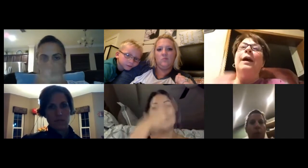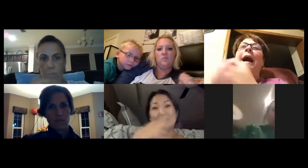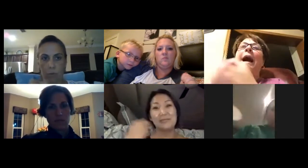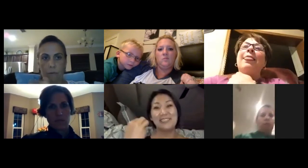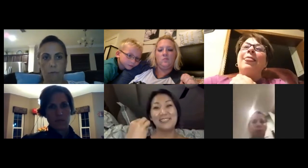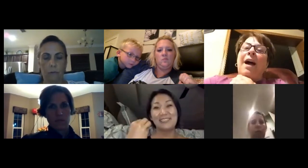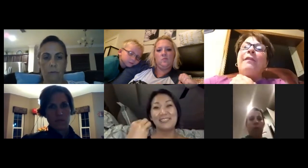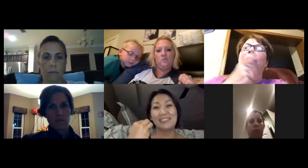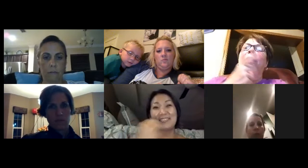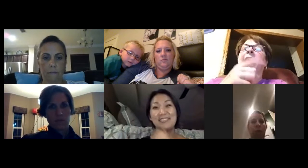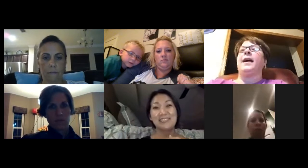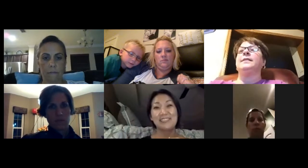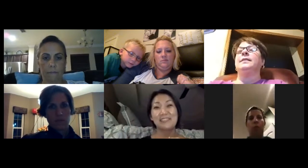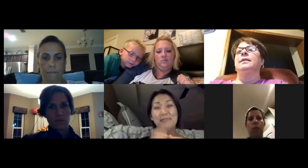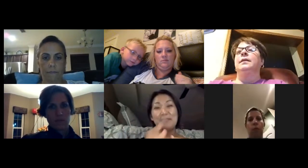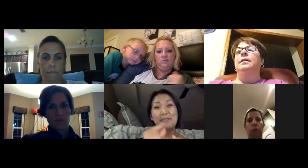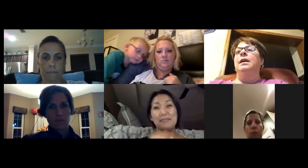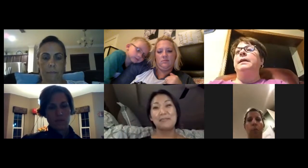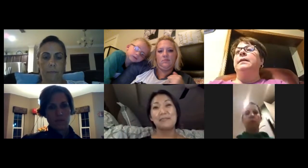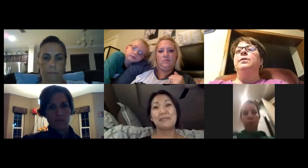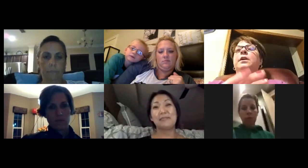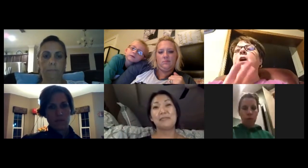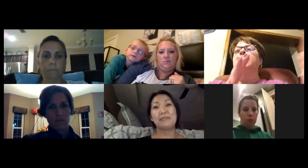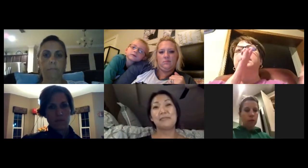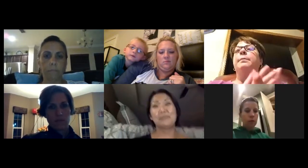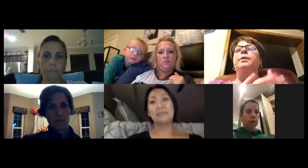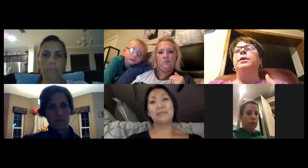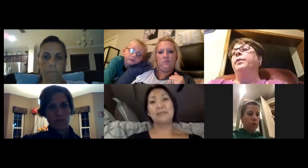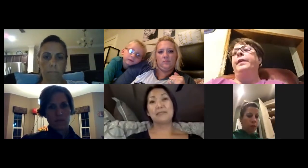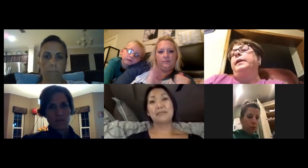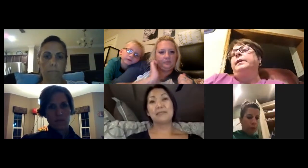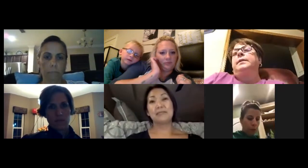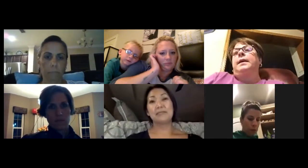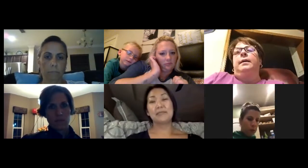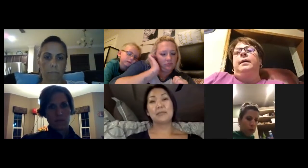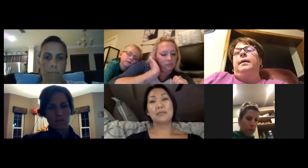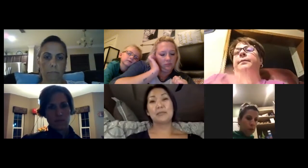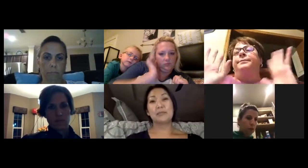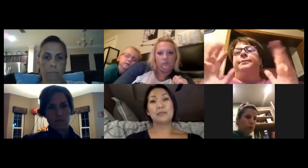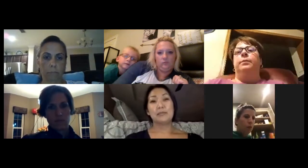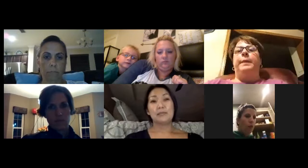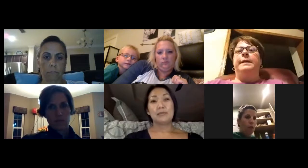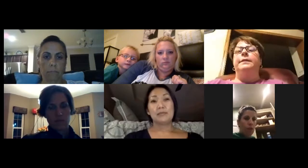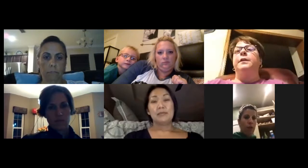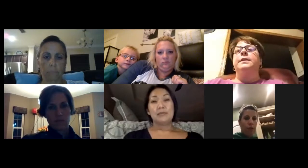I love that. I mean, those are all just simple little things that make a difference